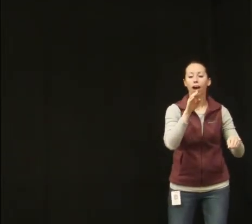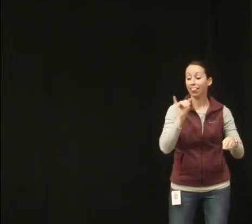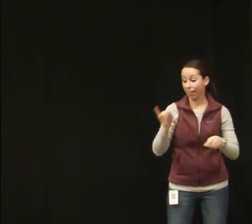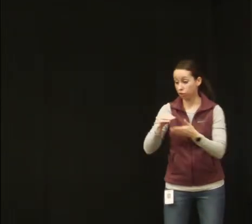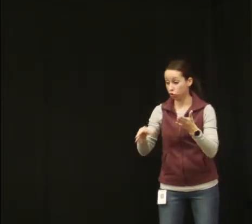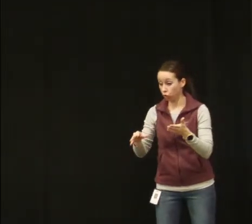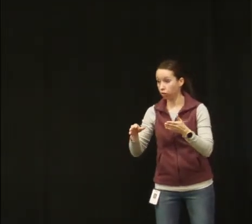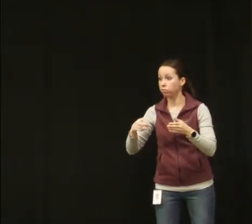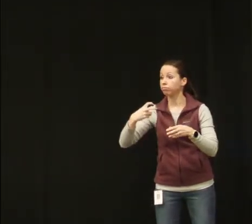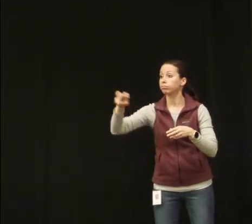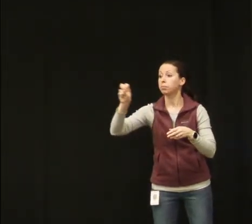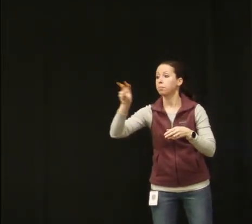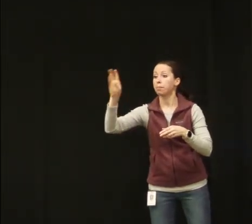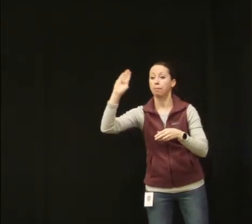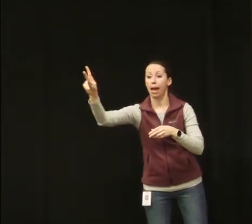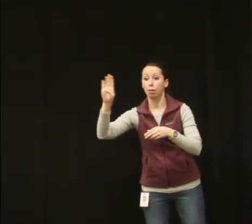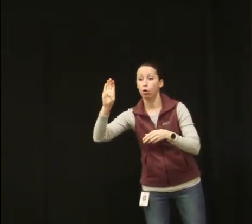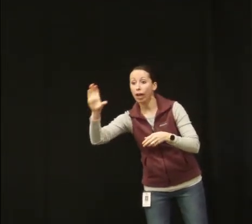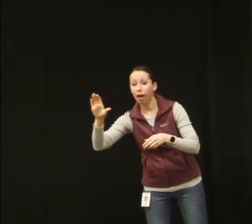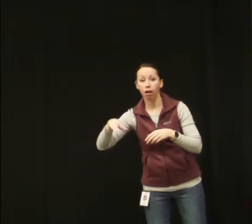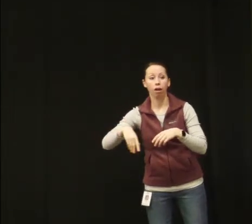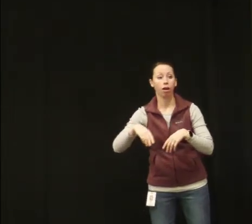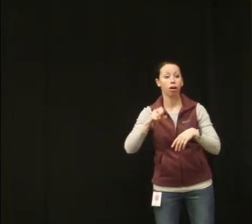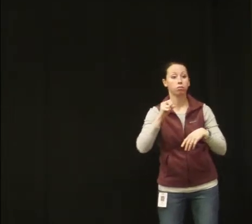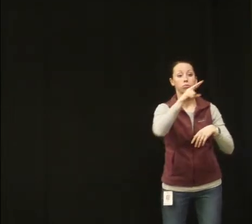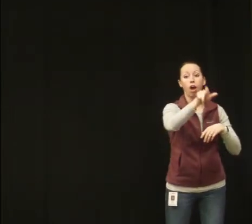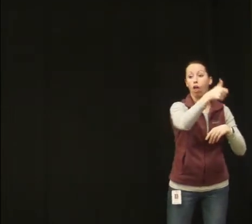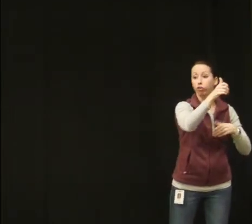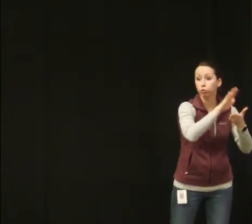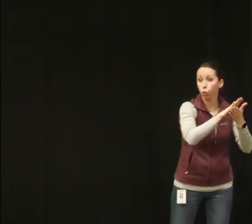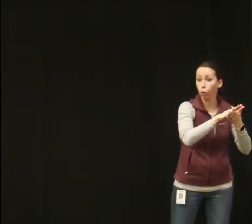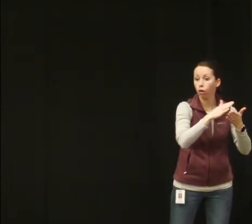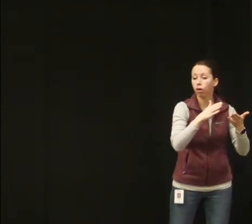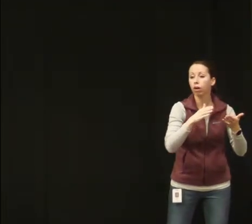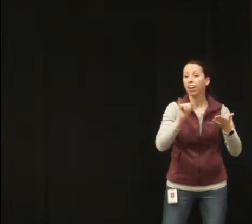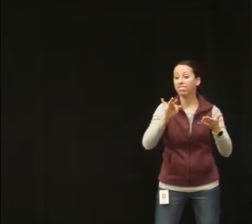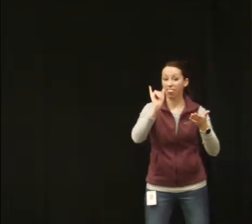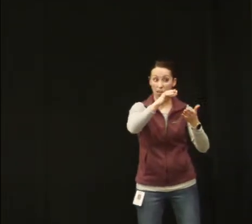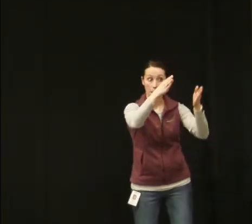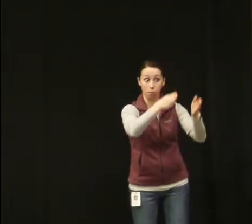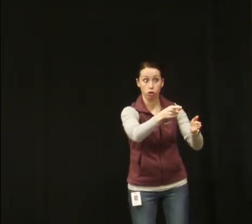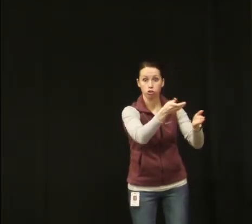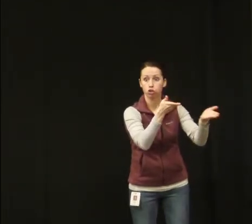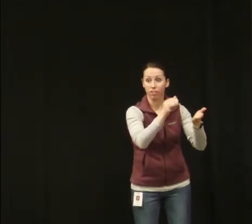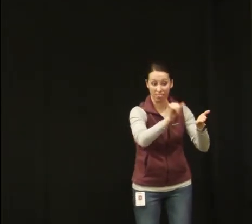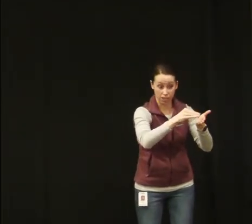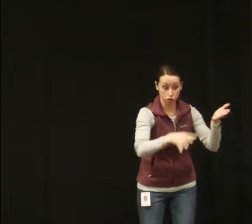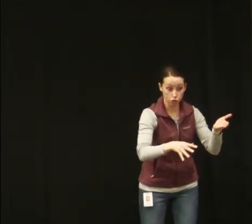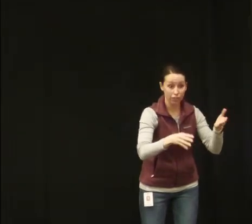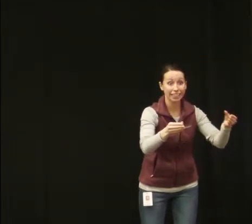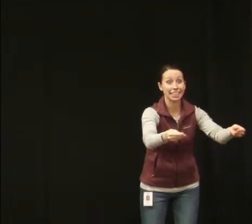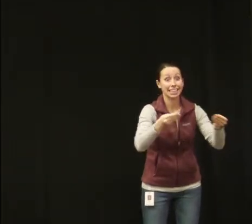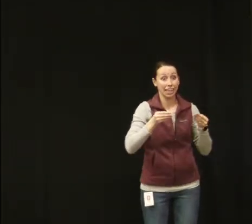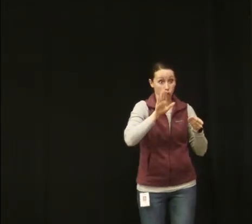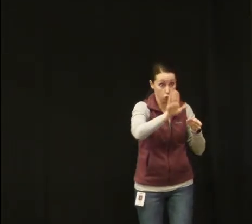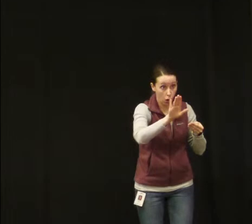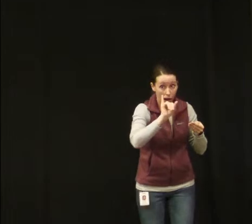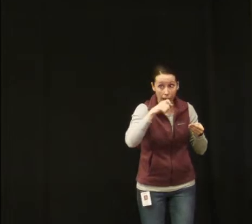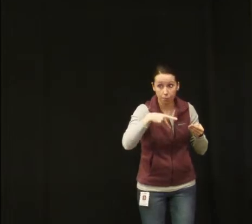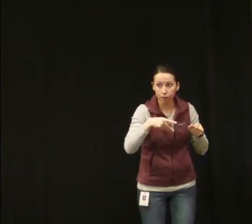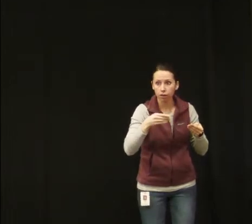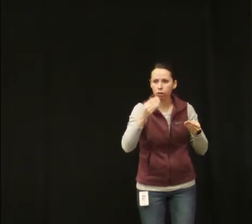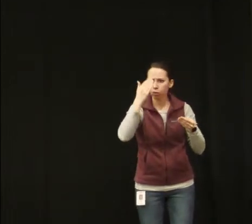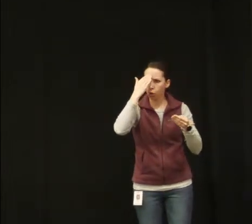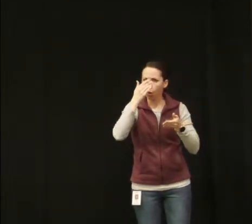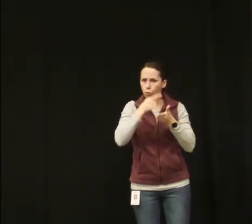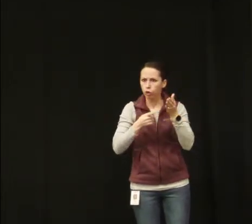would someone who is serving this child and implementing the IEP know what to do next? Okay. Would they be able to pick up